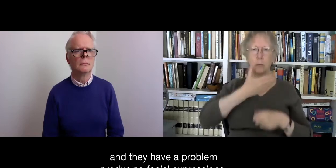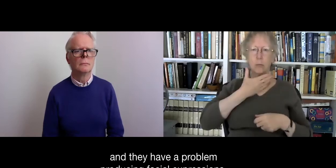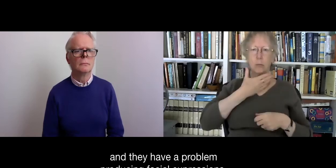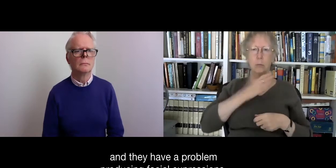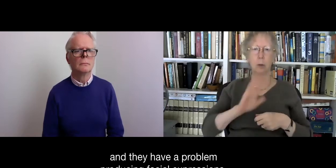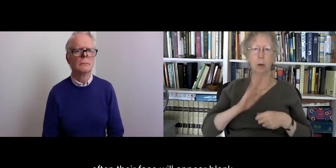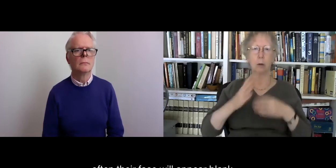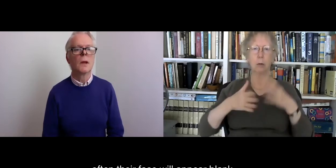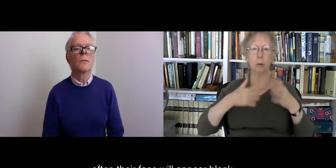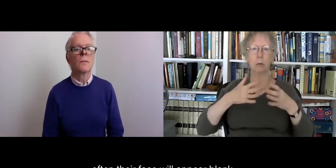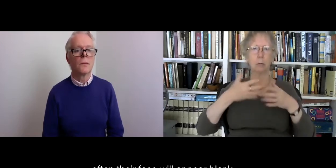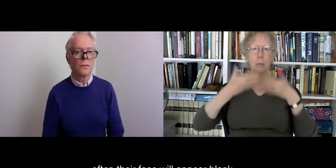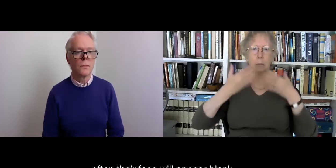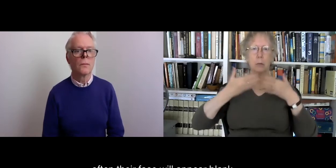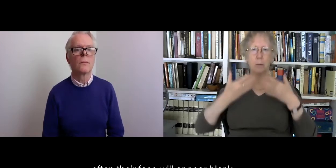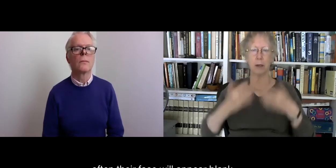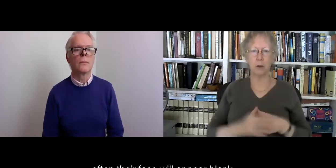expressions. Often their face will appear blank.